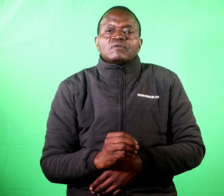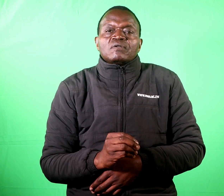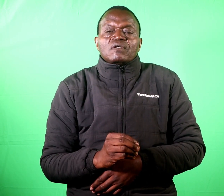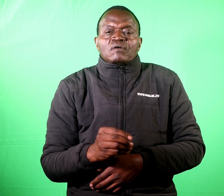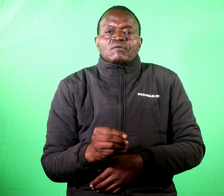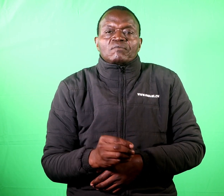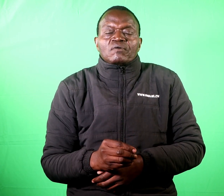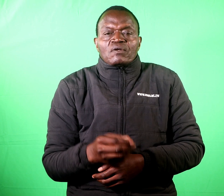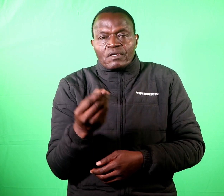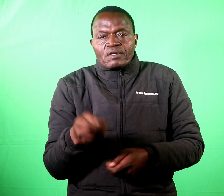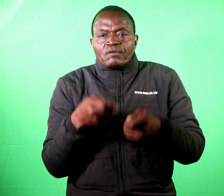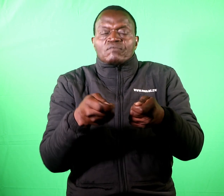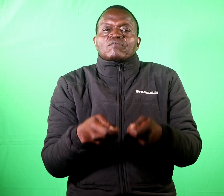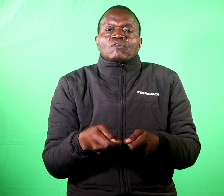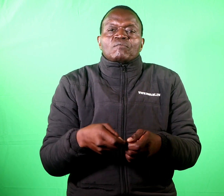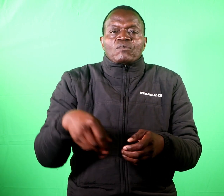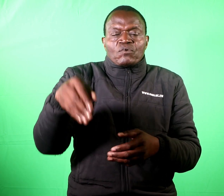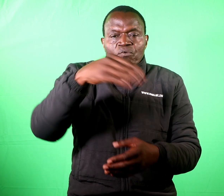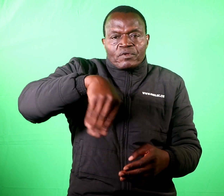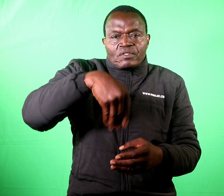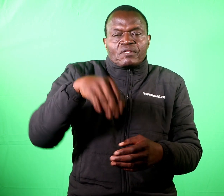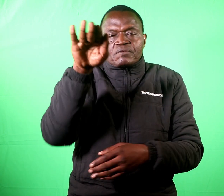remittances or gifts from within Zimbabwe